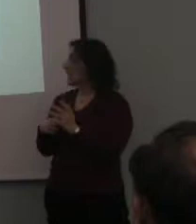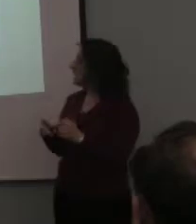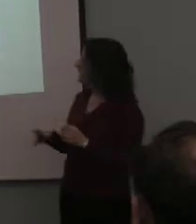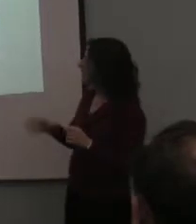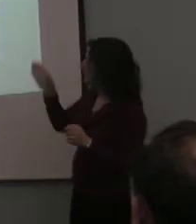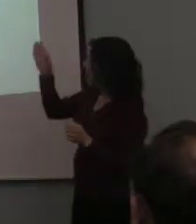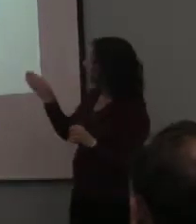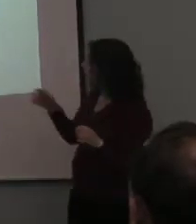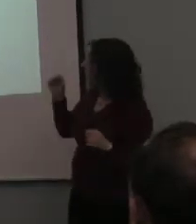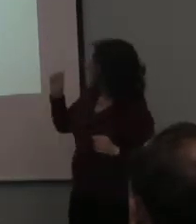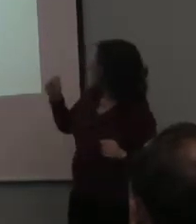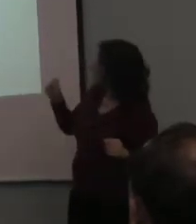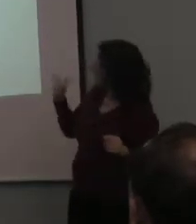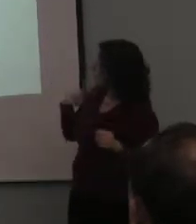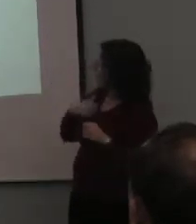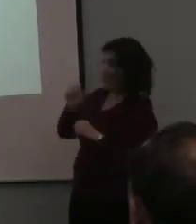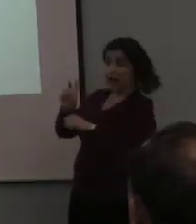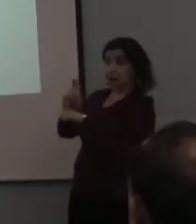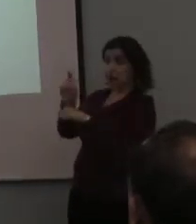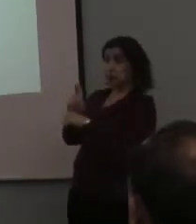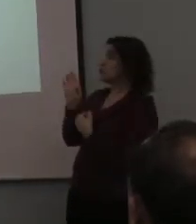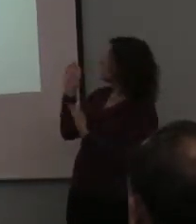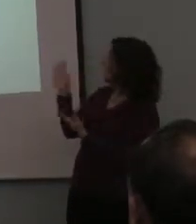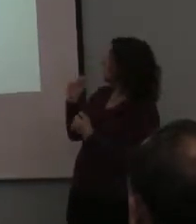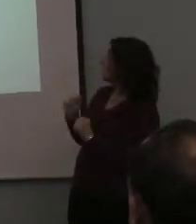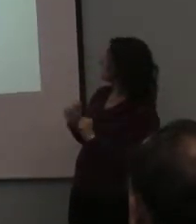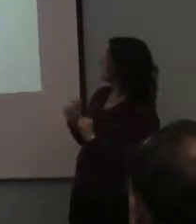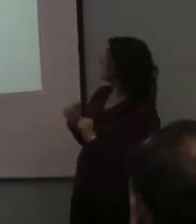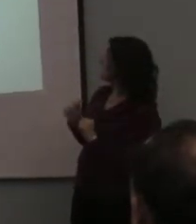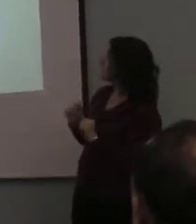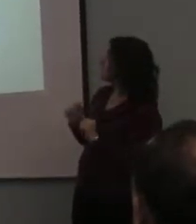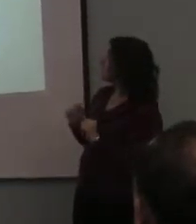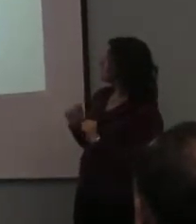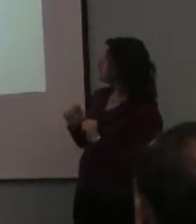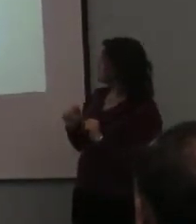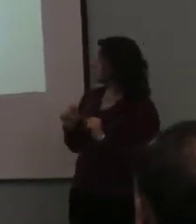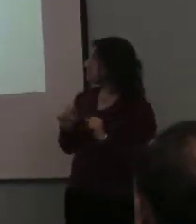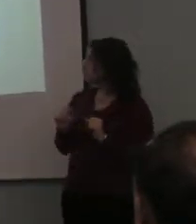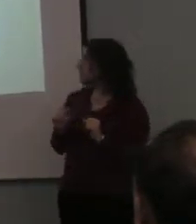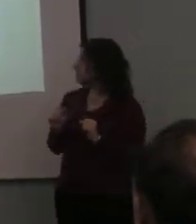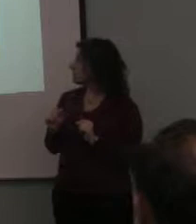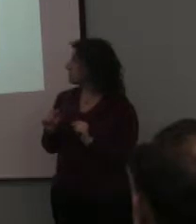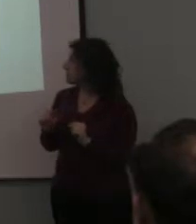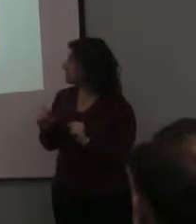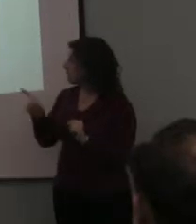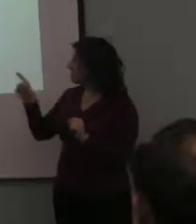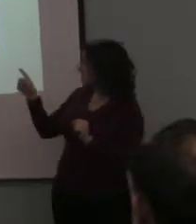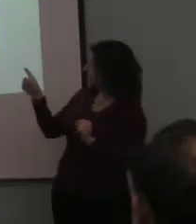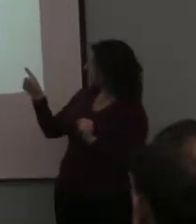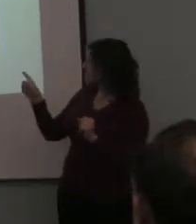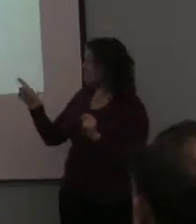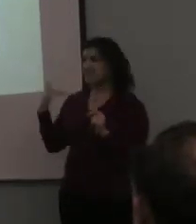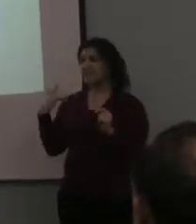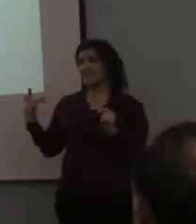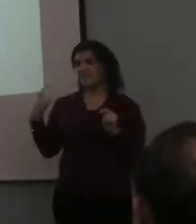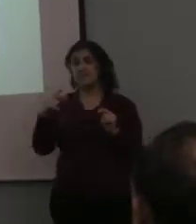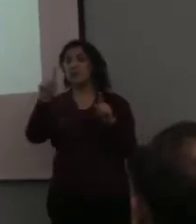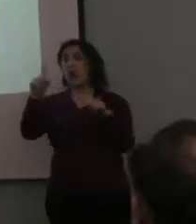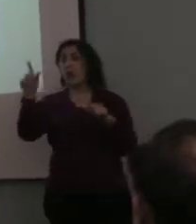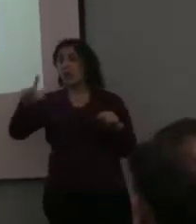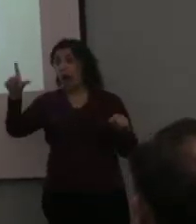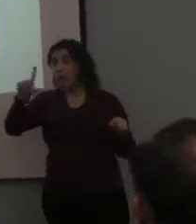enough, we can use this. This is what you see at your, or very similar to what you see at your